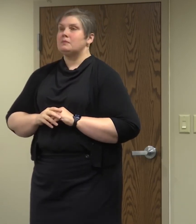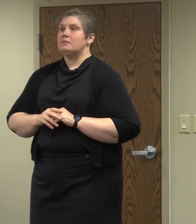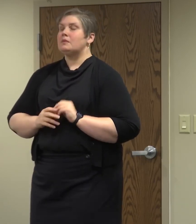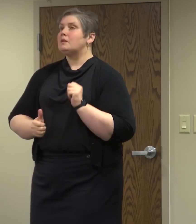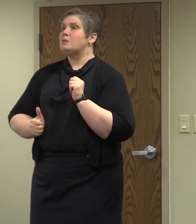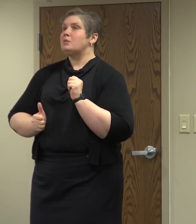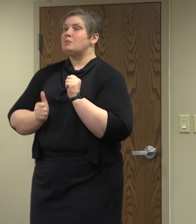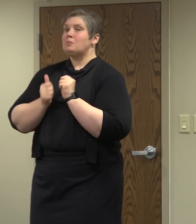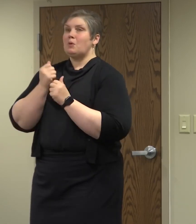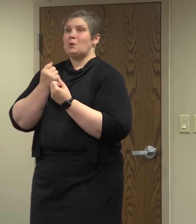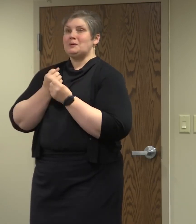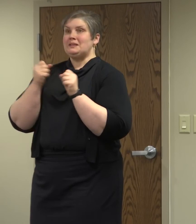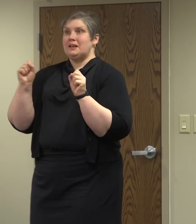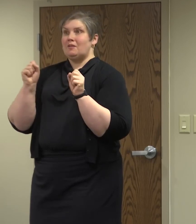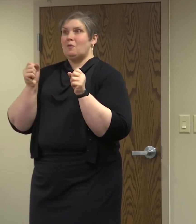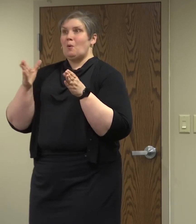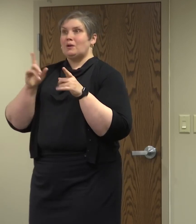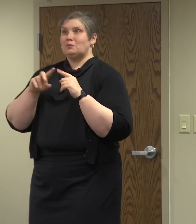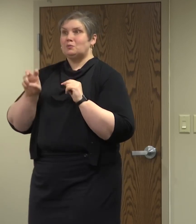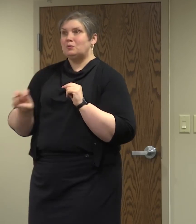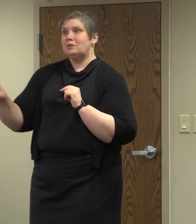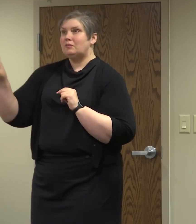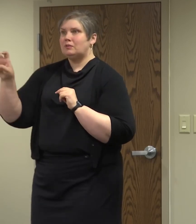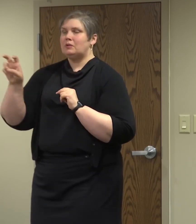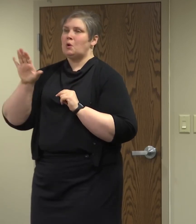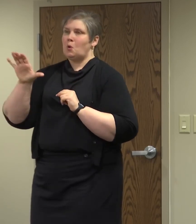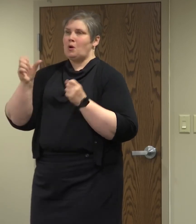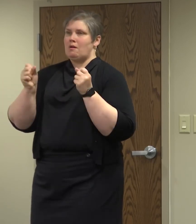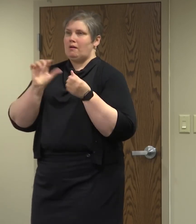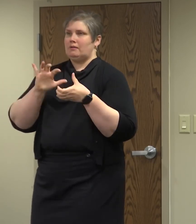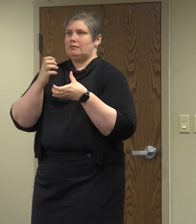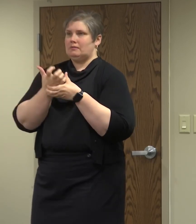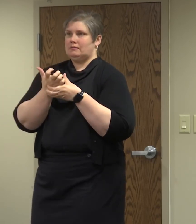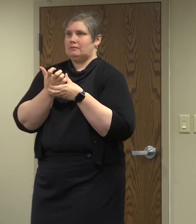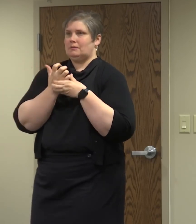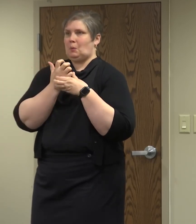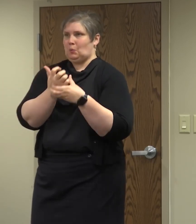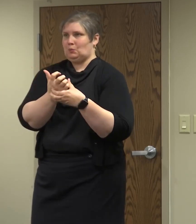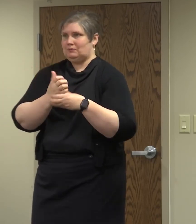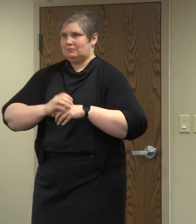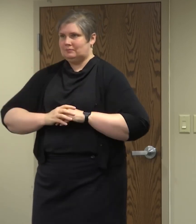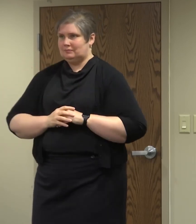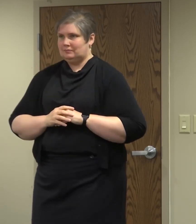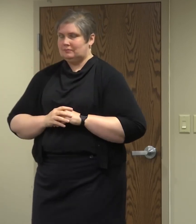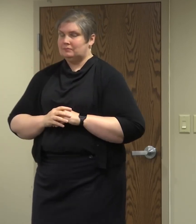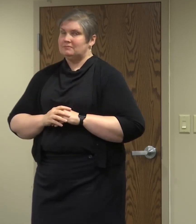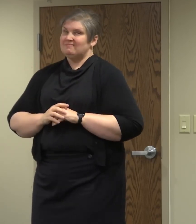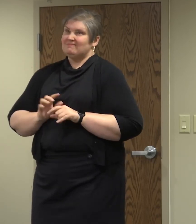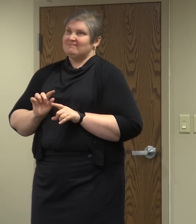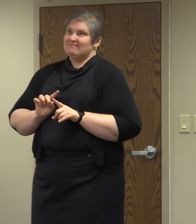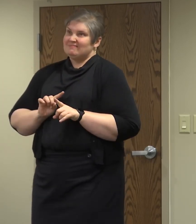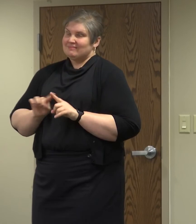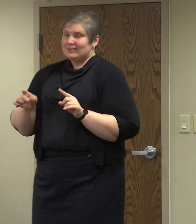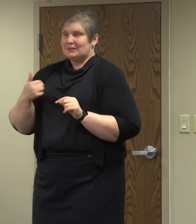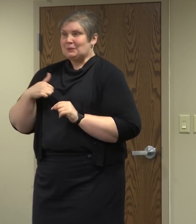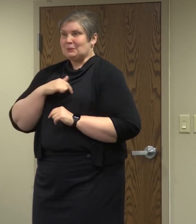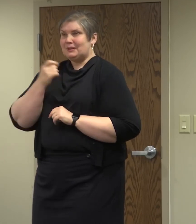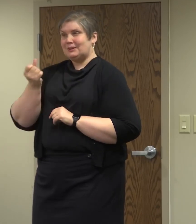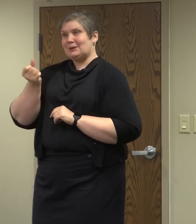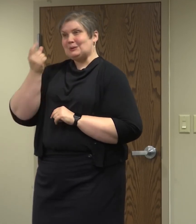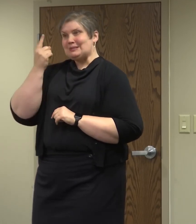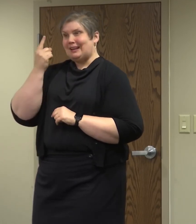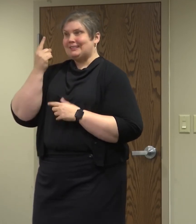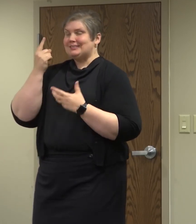someplace is in your own personal vehicle, but we understand that Wednesday looks like one of the highest travel days since pre-pandemic levels,